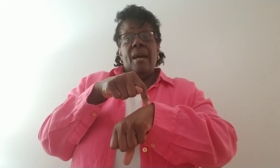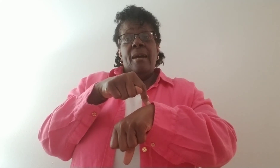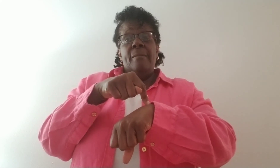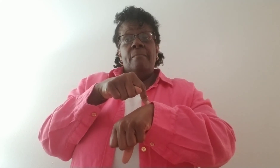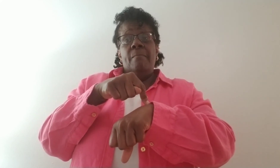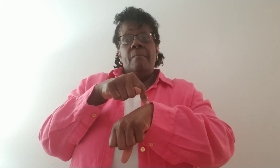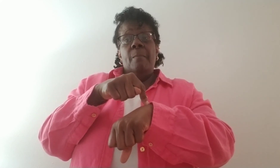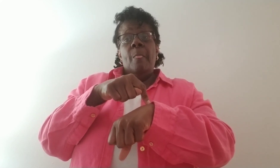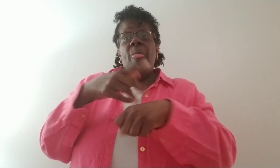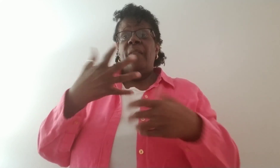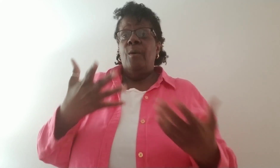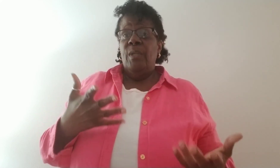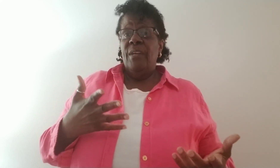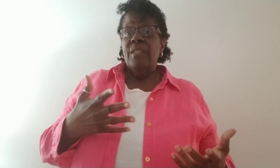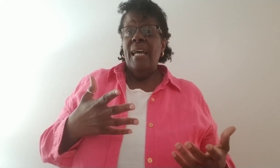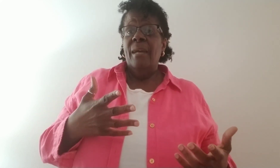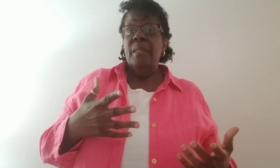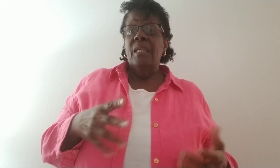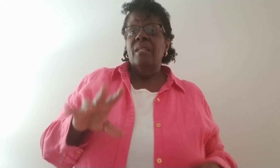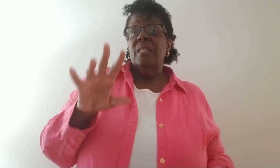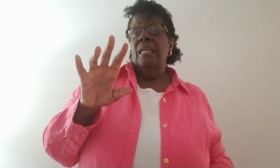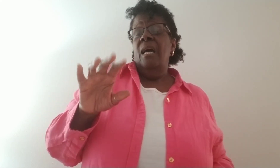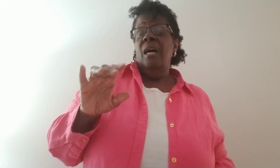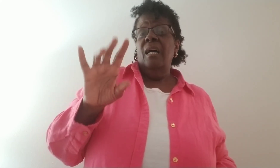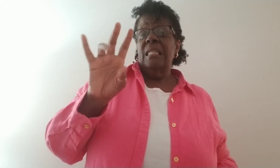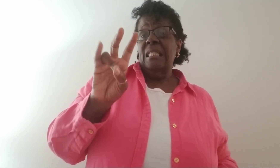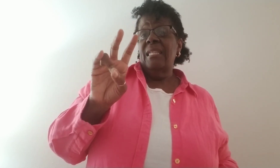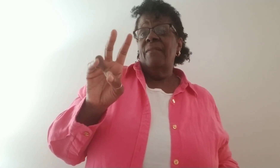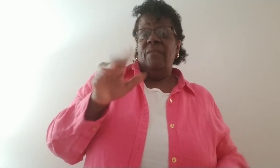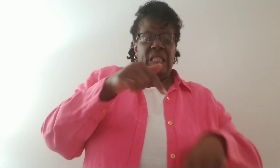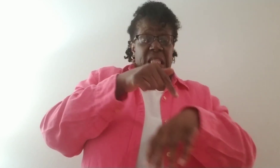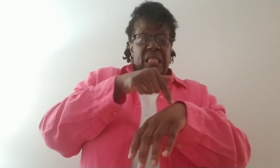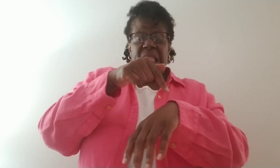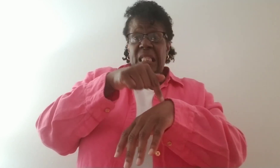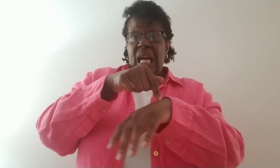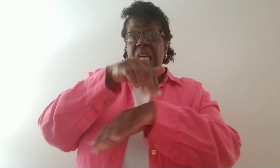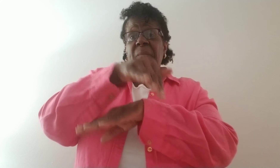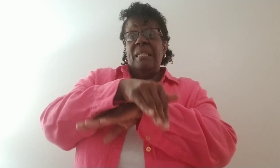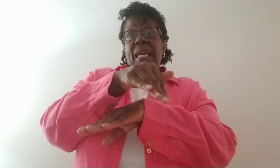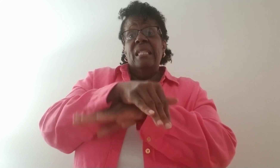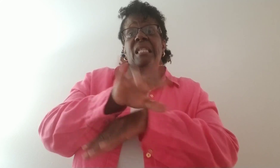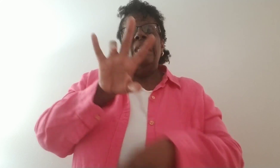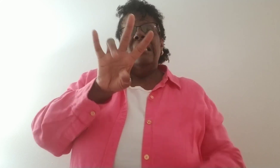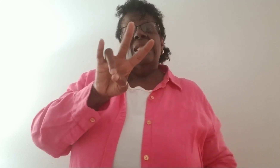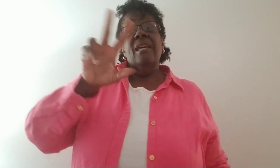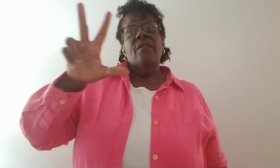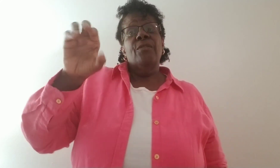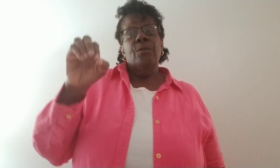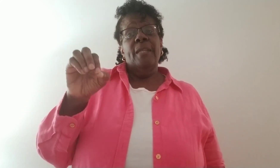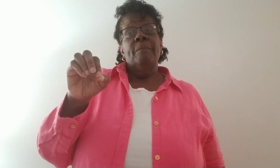time, and then whatever time it is, seven, if it's the time, night, 7:30,